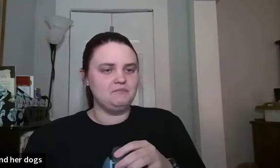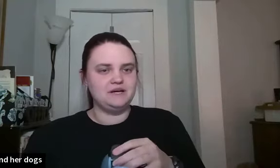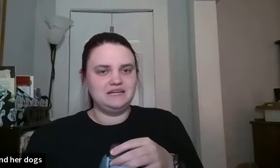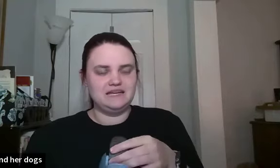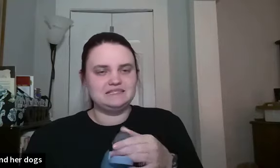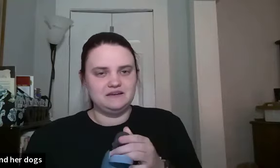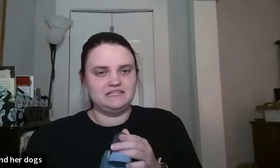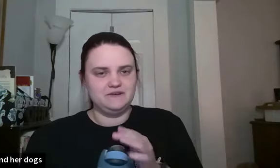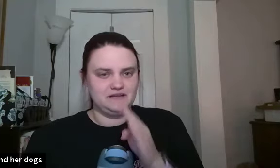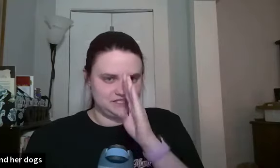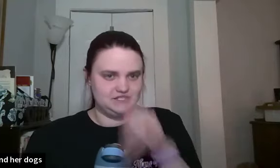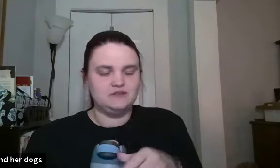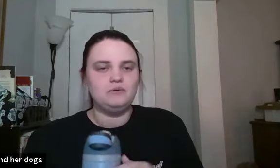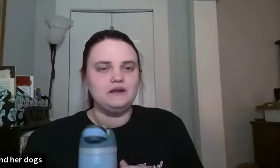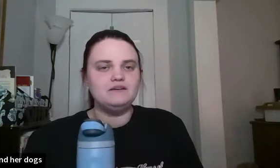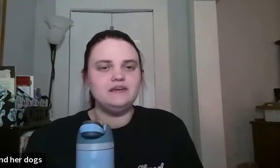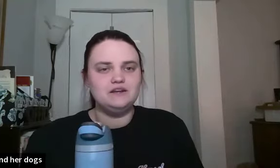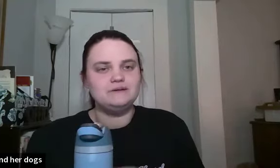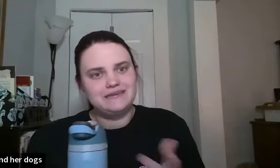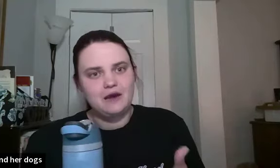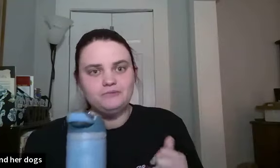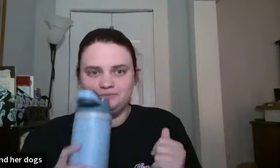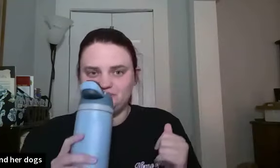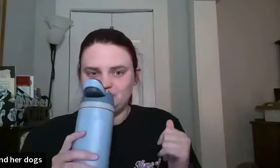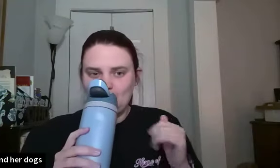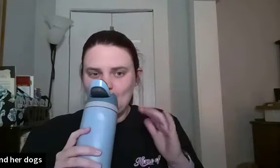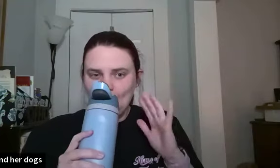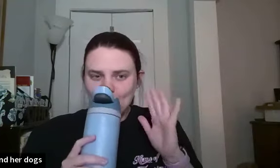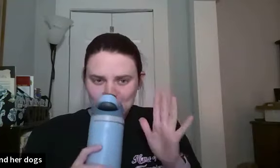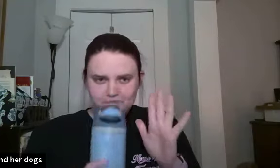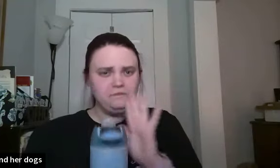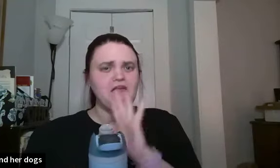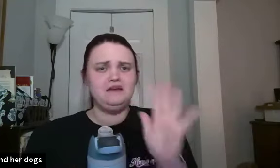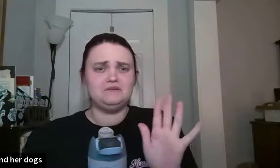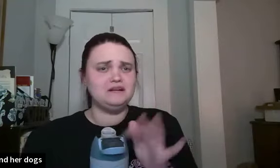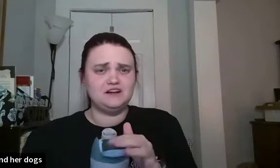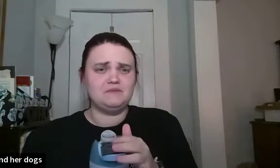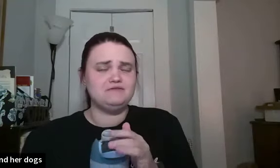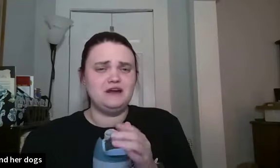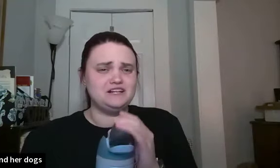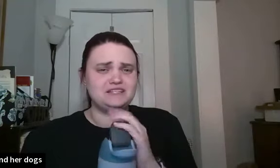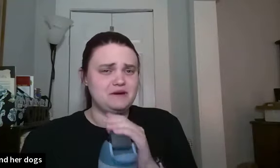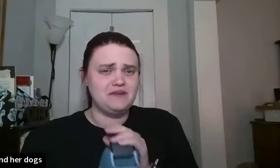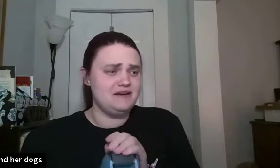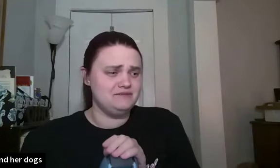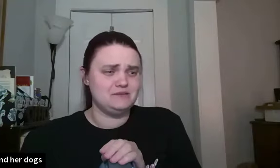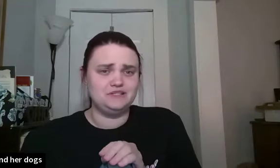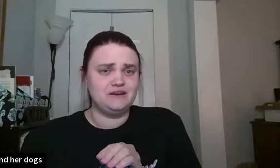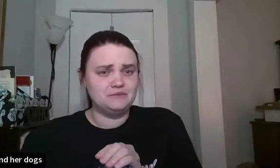But in ASL, it is very just to the point of, yeah, no, it's cow. I know we're not talking about food. I just think about that every time we do animals.